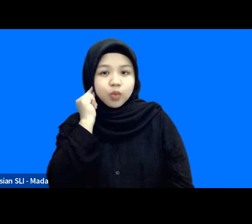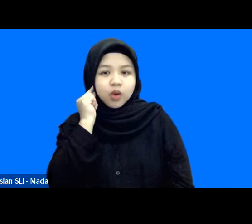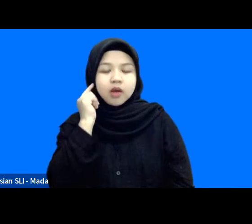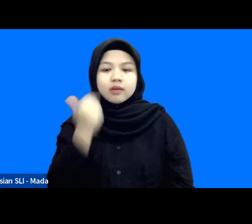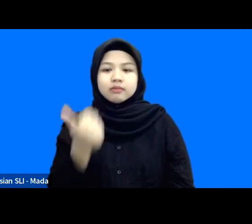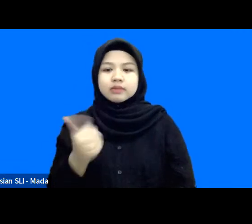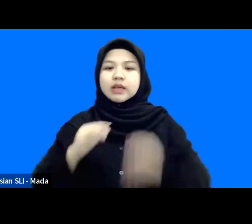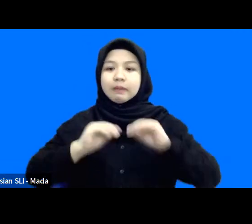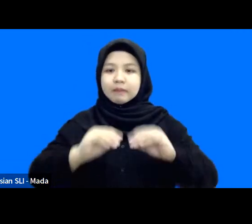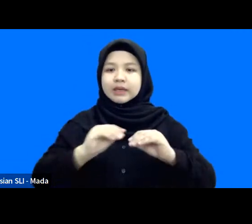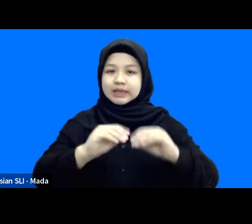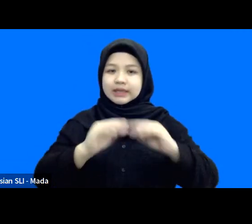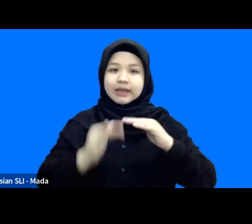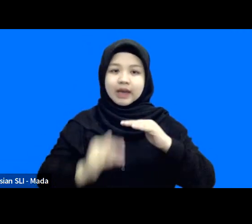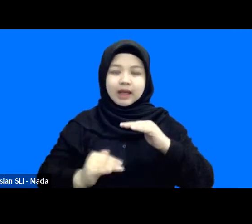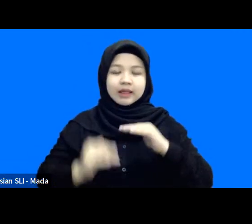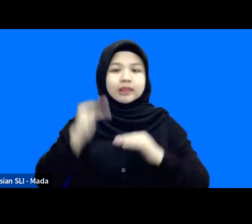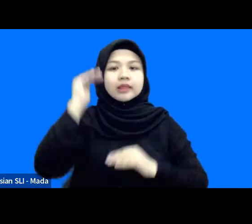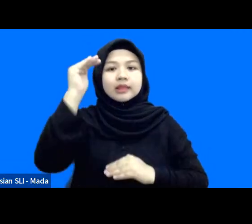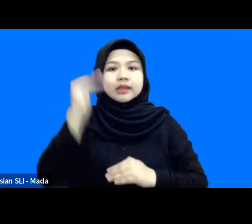berpendidikan tinggi